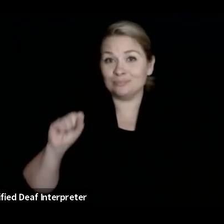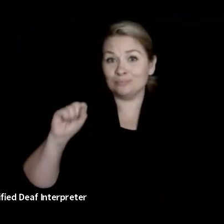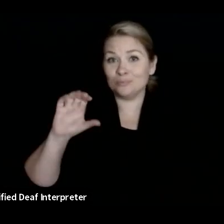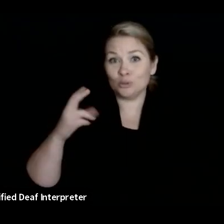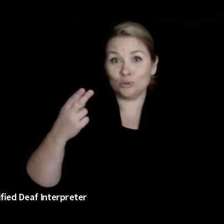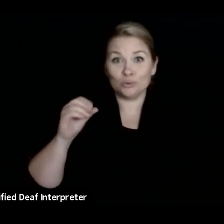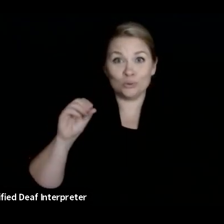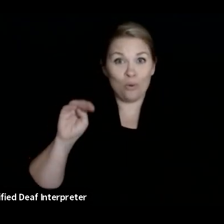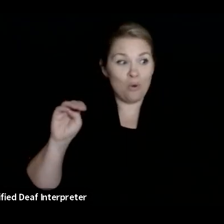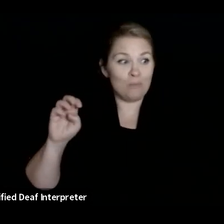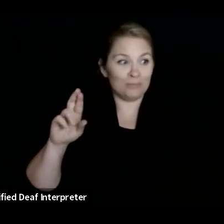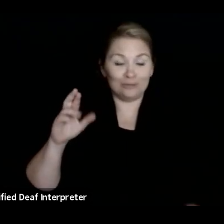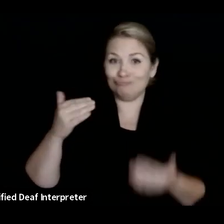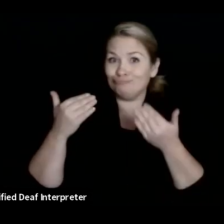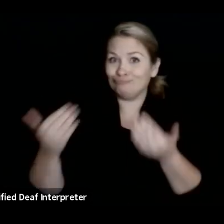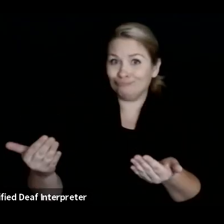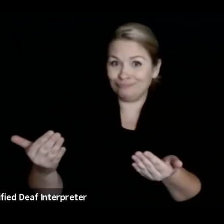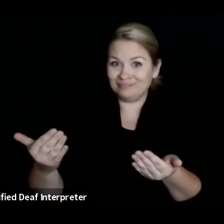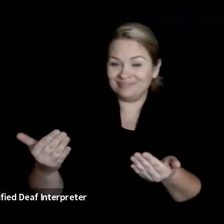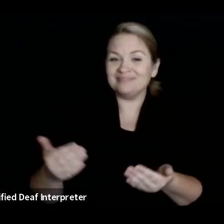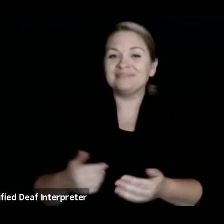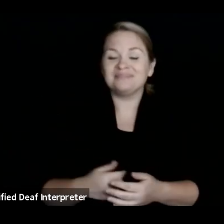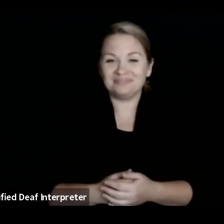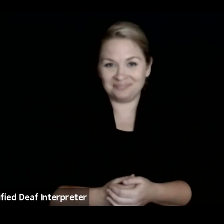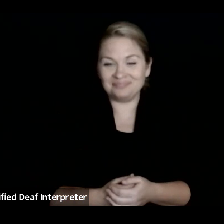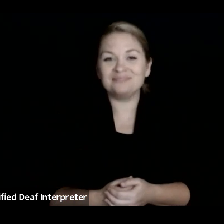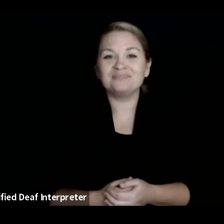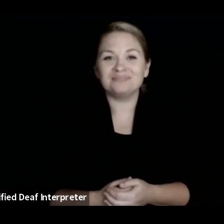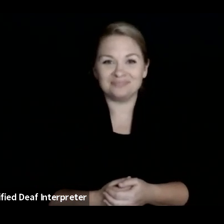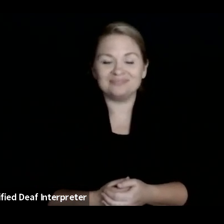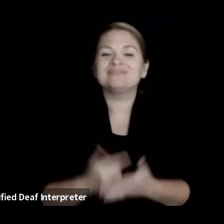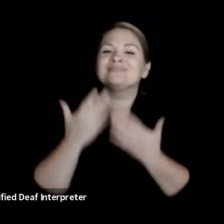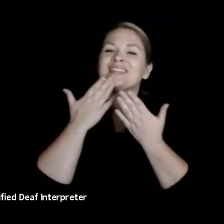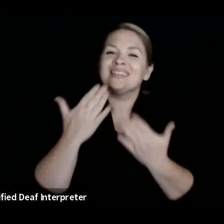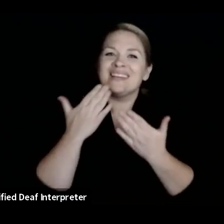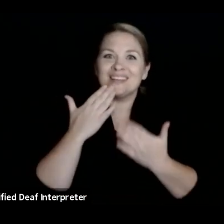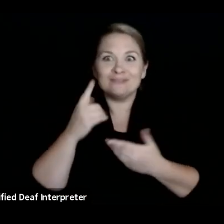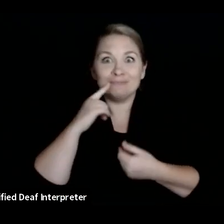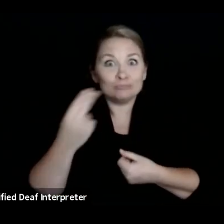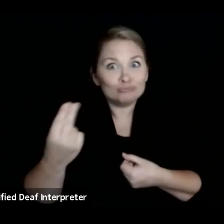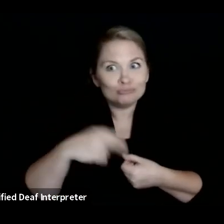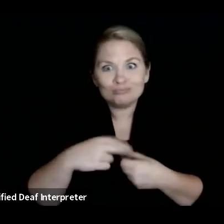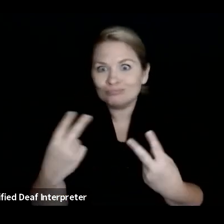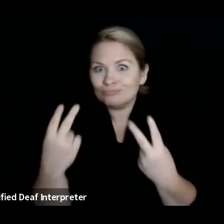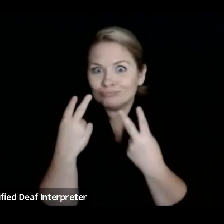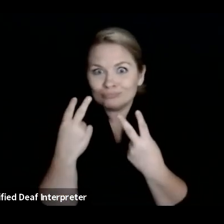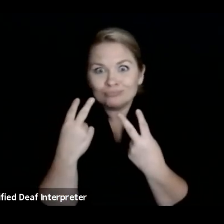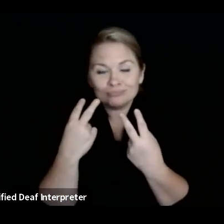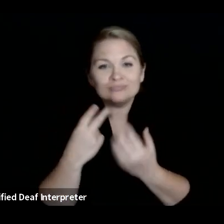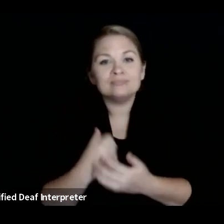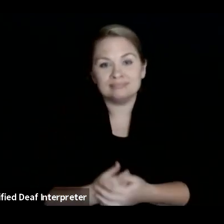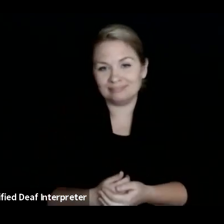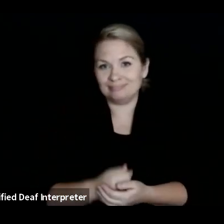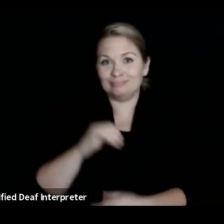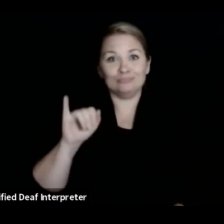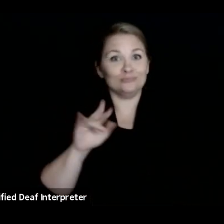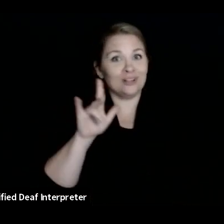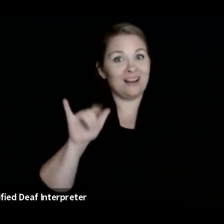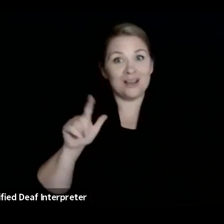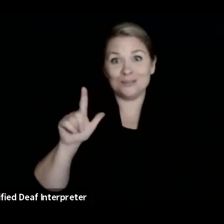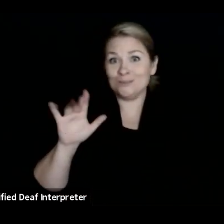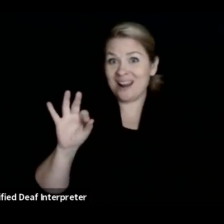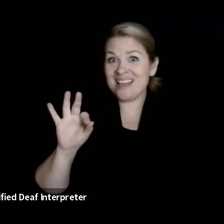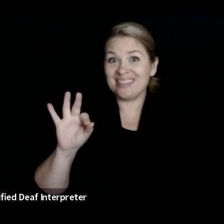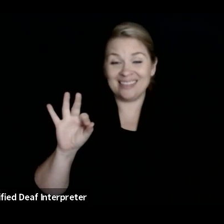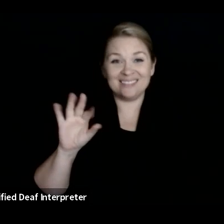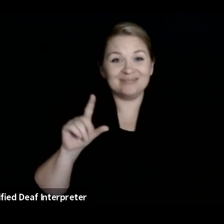Thank you for joining us for the COVID-19 media call for July 29th. Commissioner Malcolm had a last-minute schedule conflict, so we'll get today's update